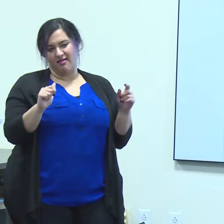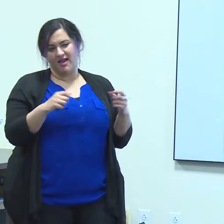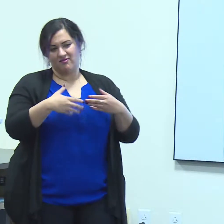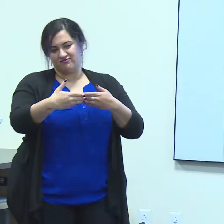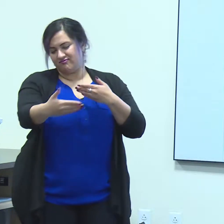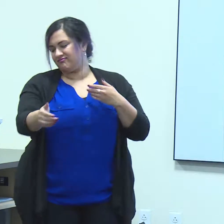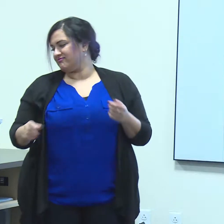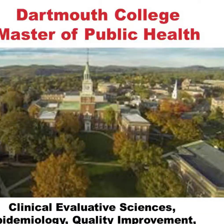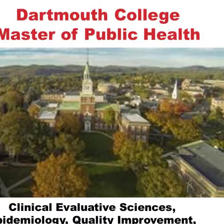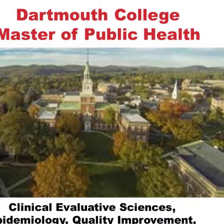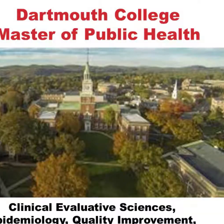at UCLA.